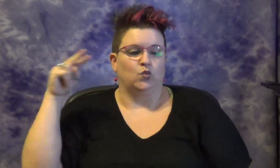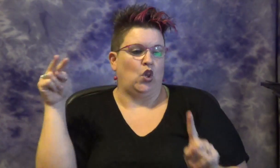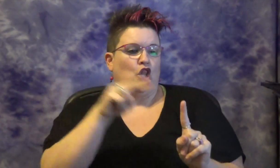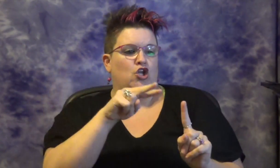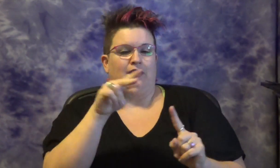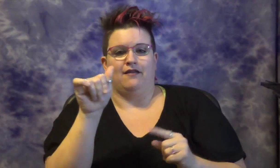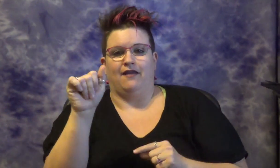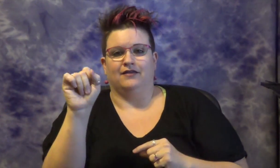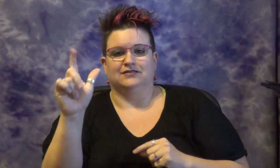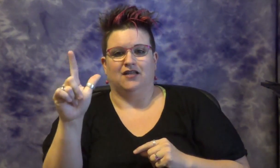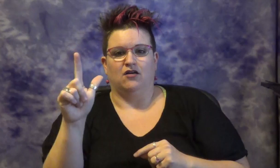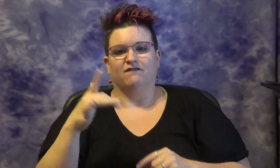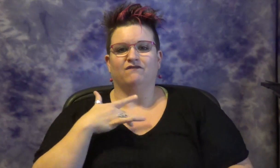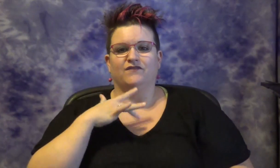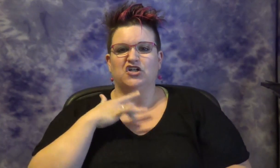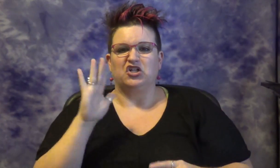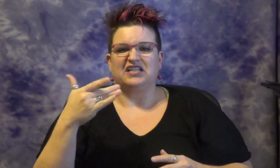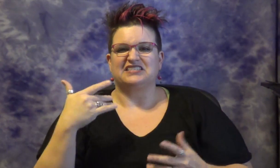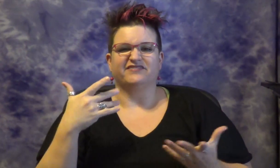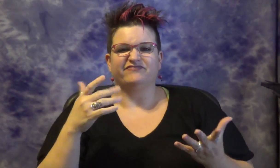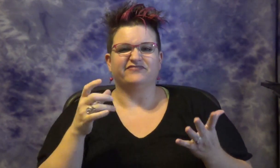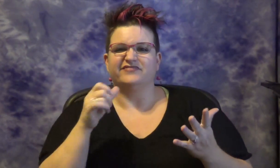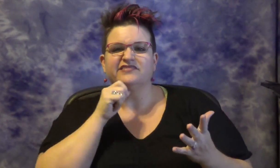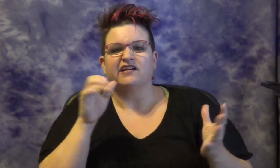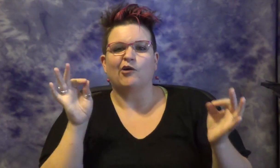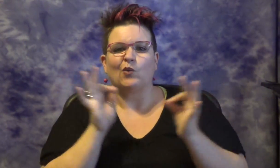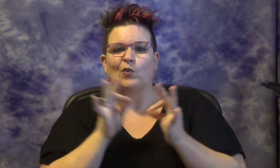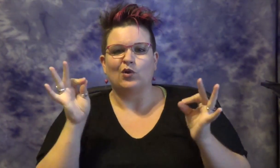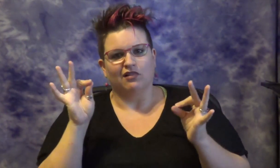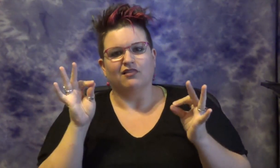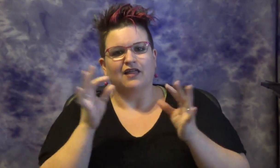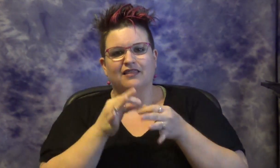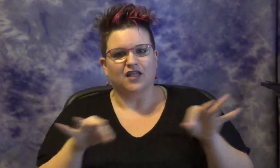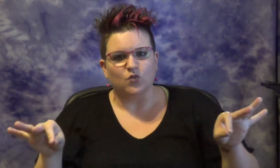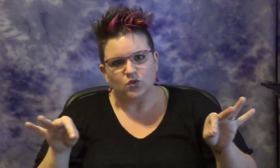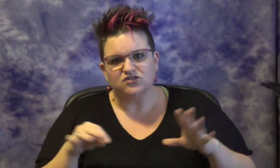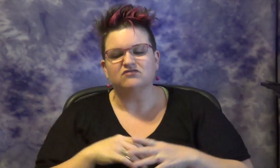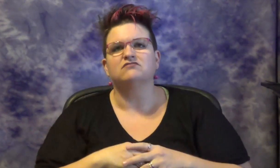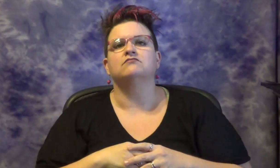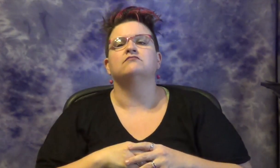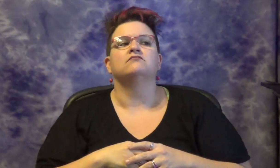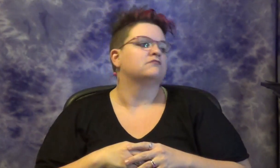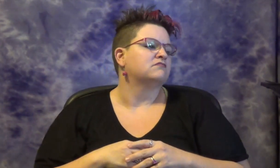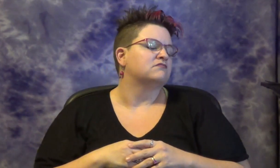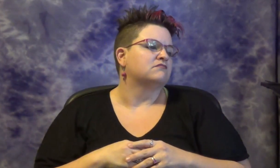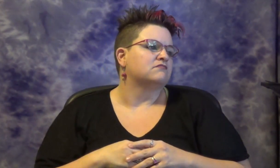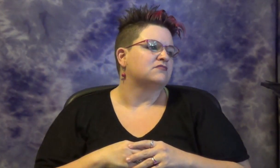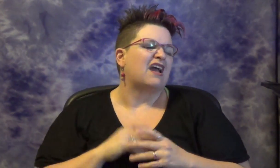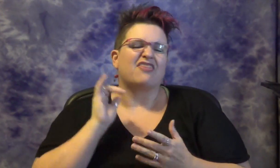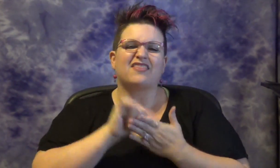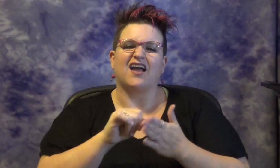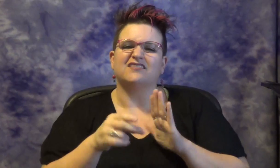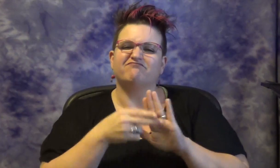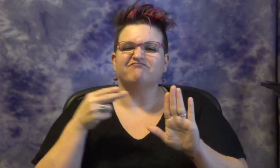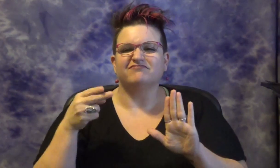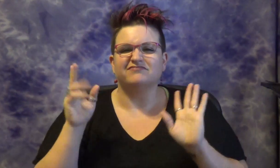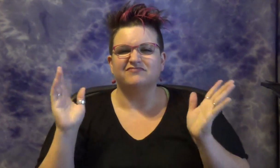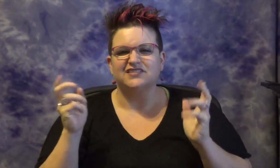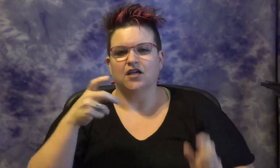the hearing people look at ASL and feel like it's not a worthy language. They